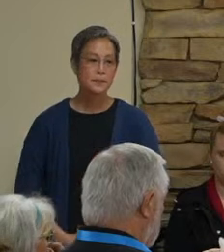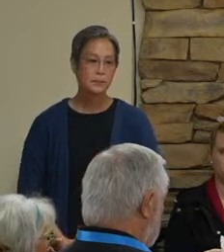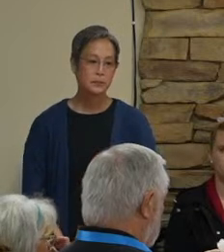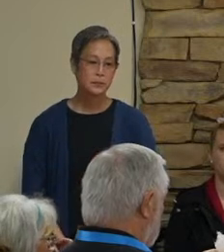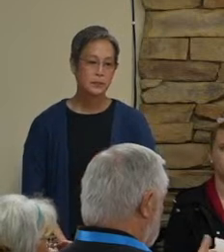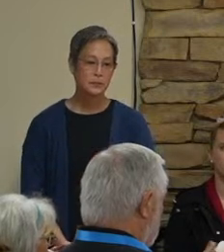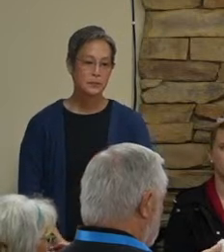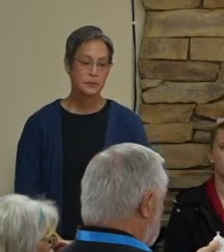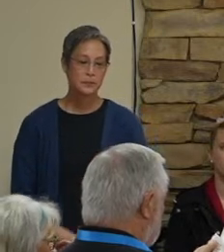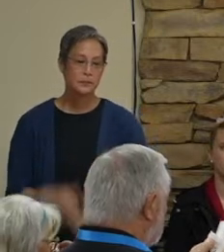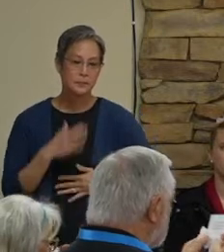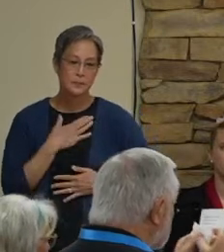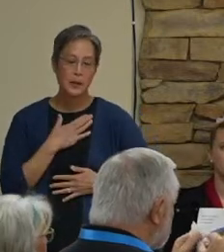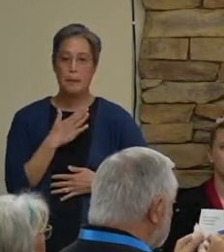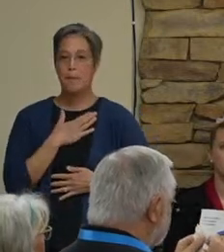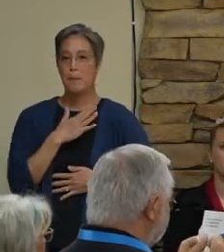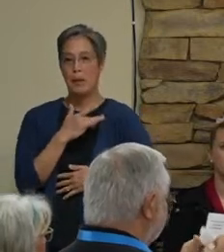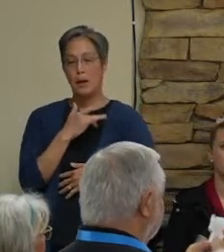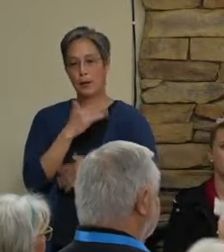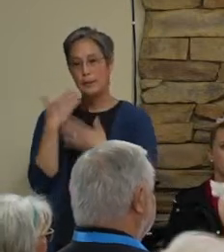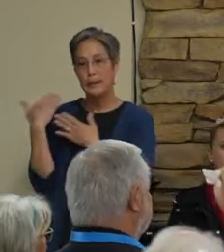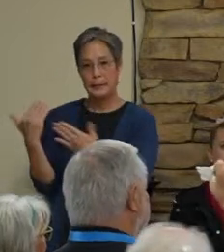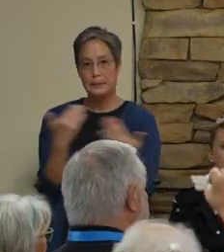From the bottom of my heart, thank you all.